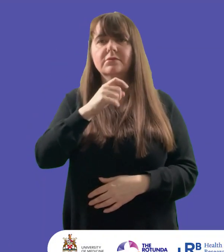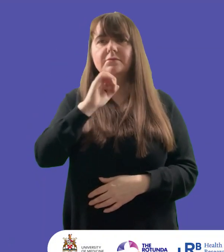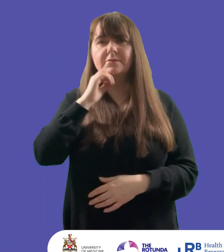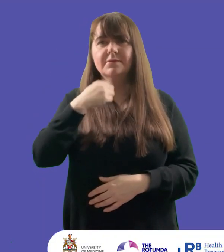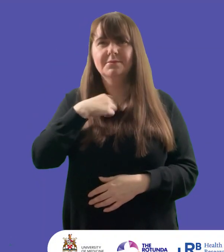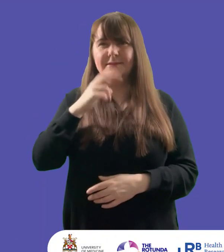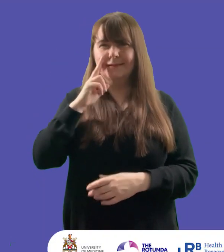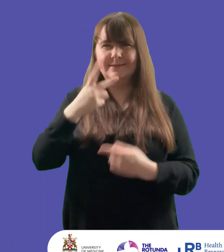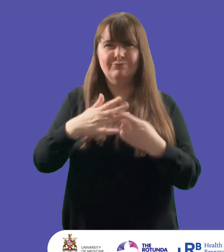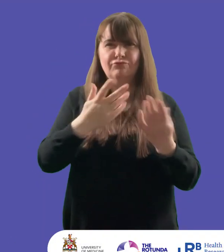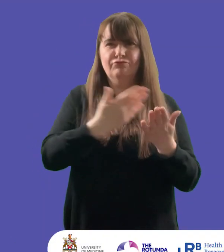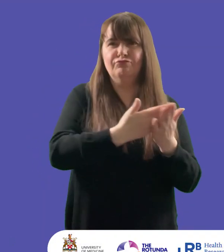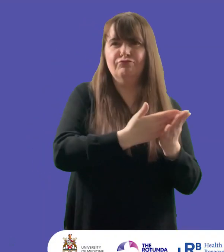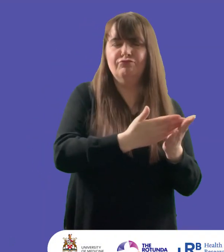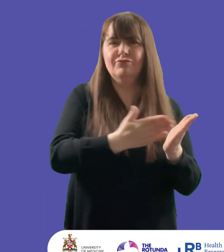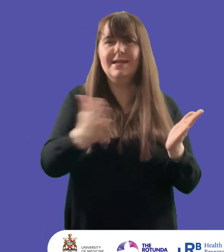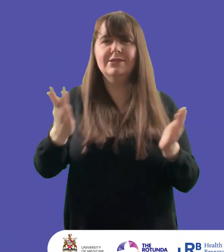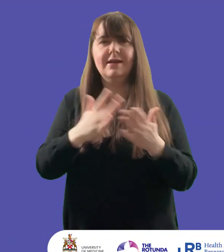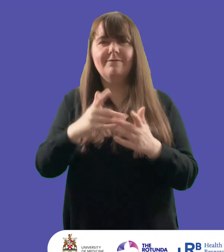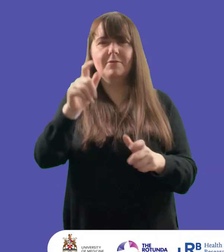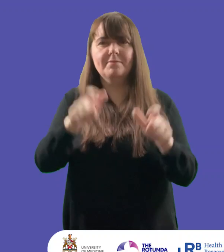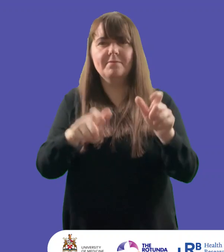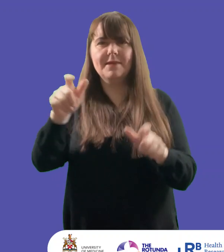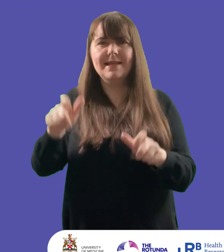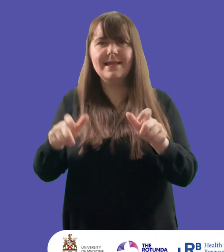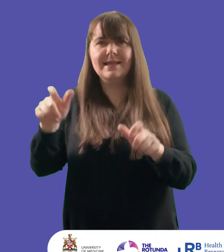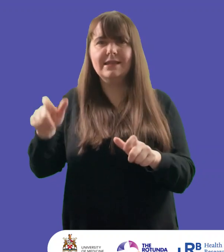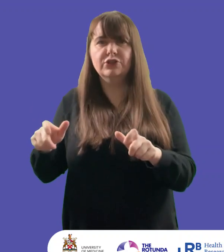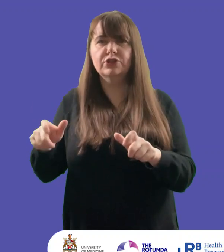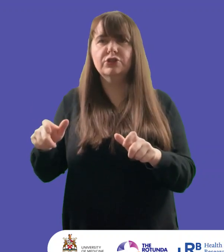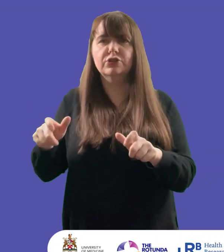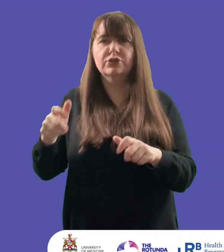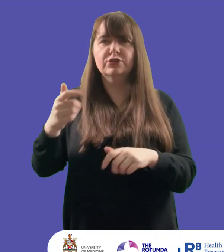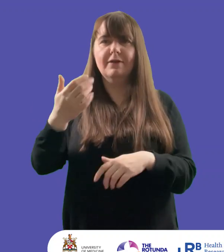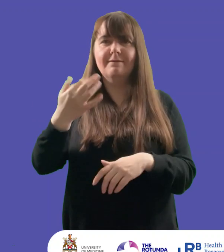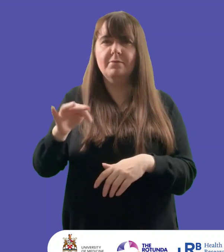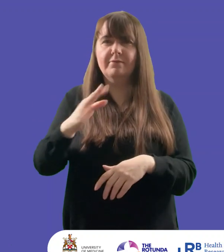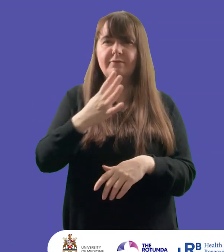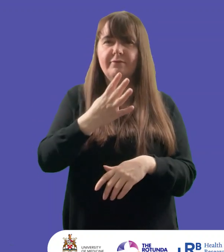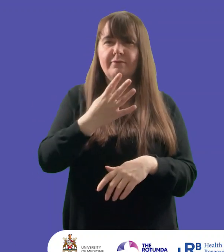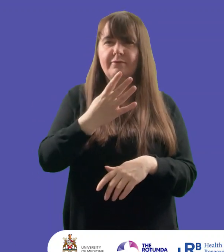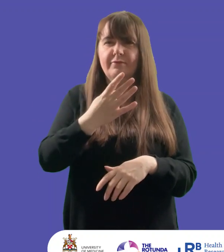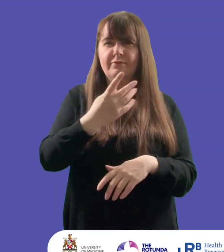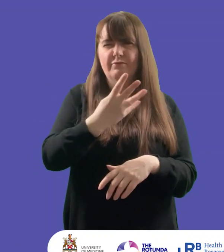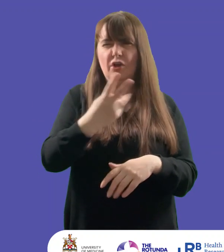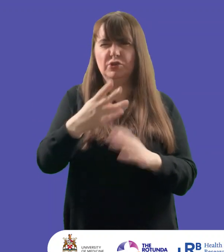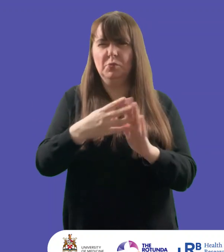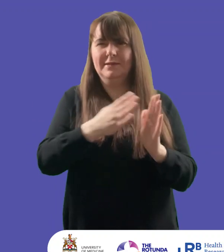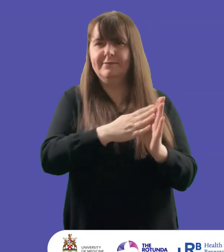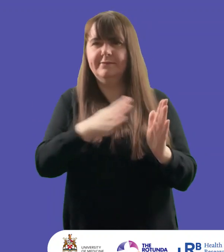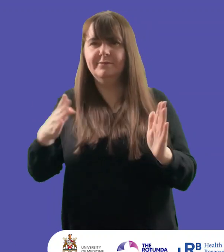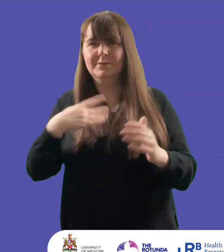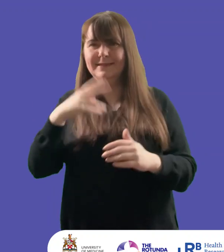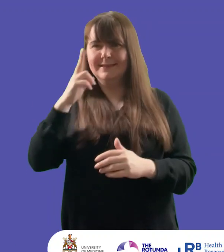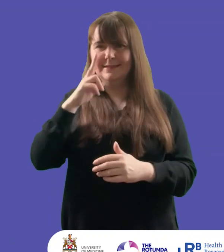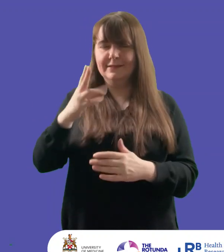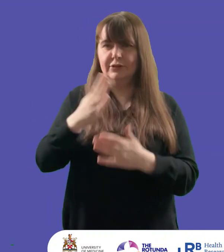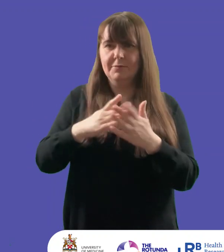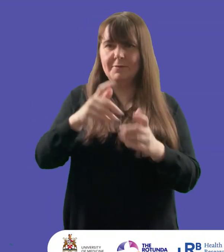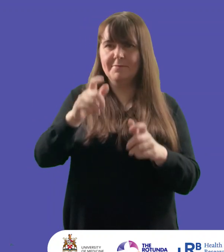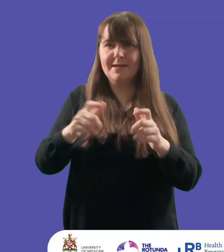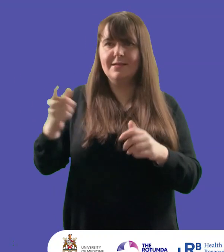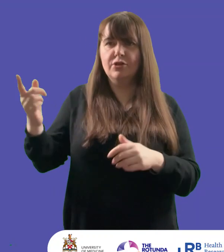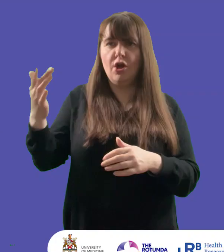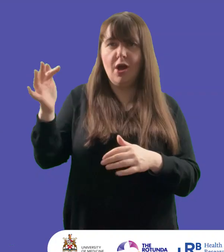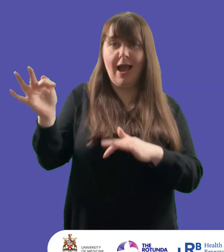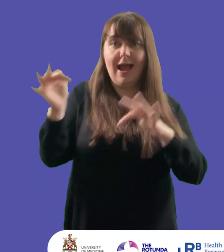I suppose we see a range of patients from 0 to 42 weeks pregnant. Sometimes we see patients after when